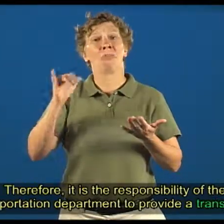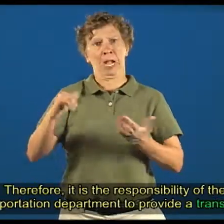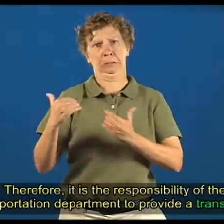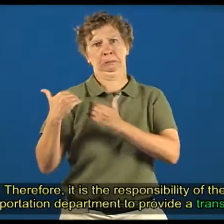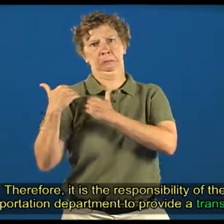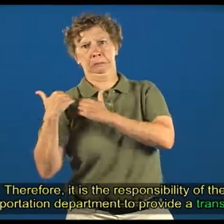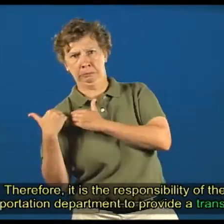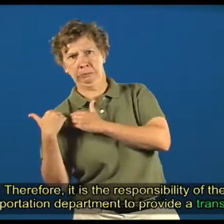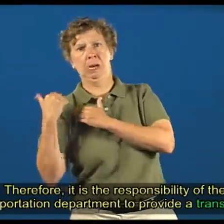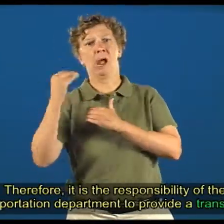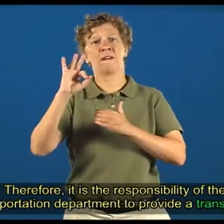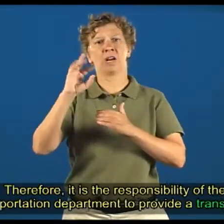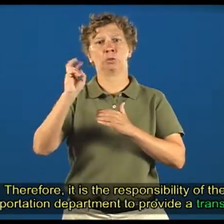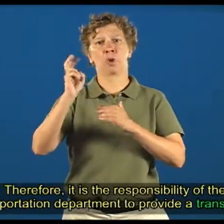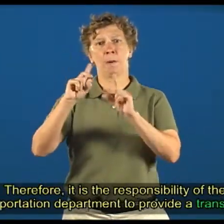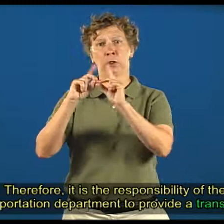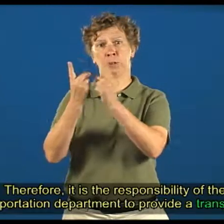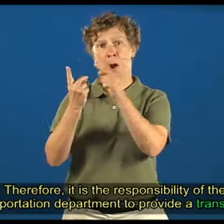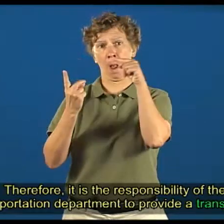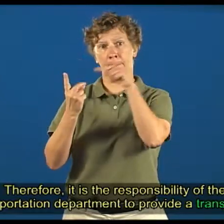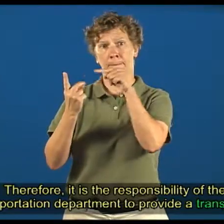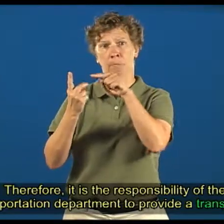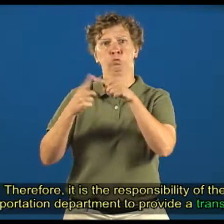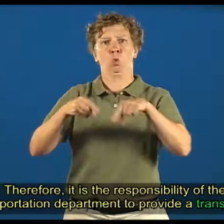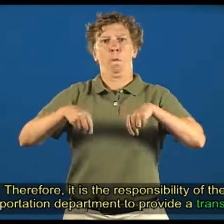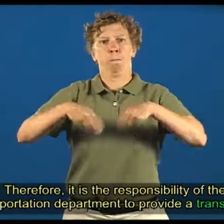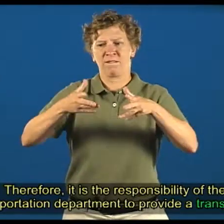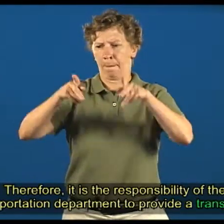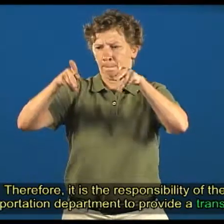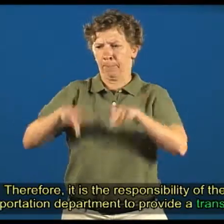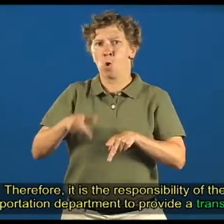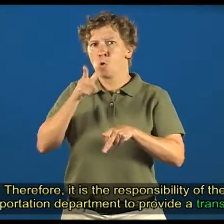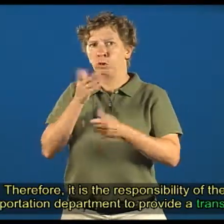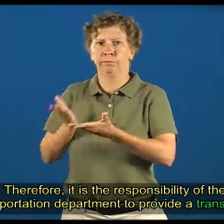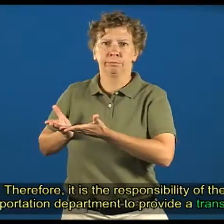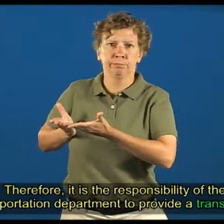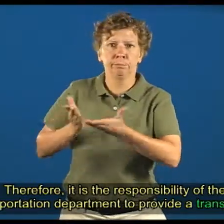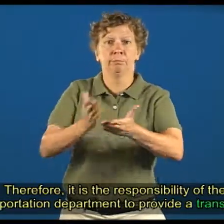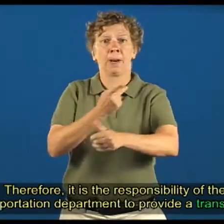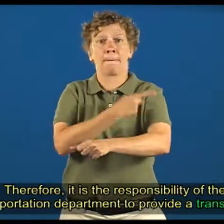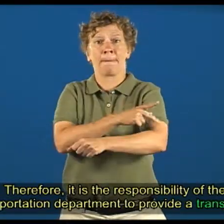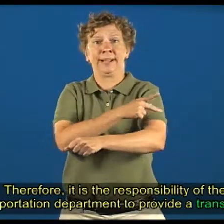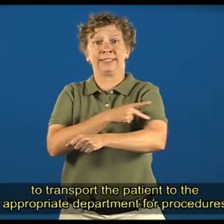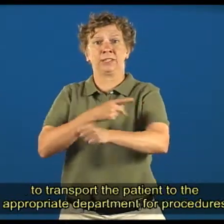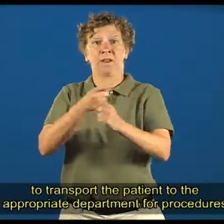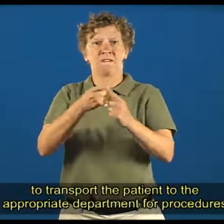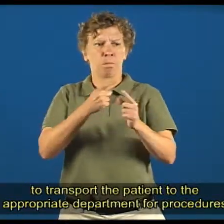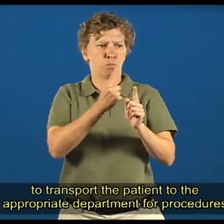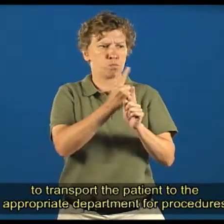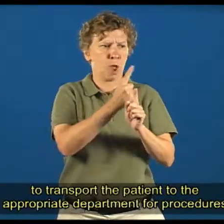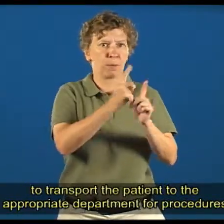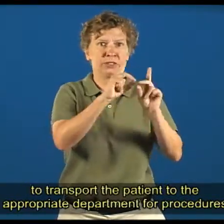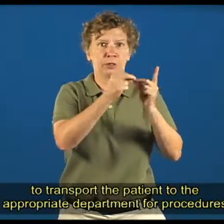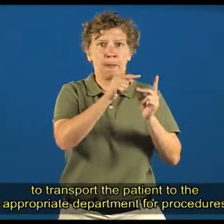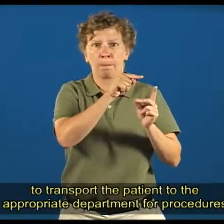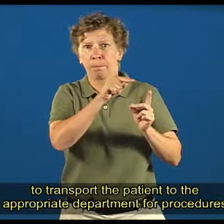Therefore, it's the responsibility of the transportation department to provide a transporter to transport the patient to the